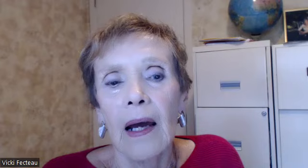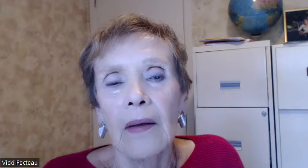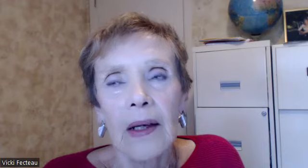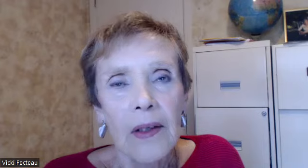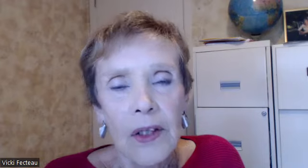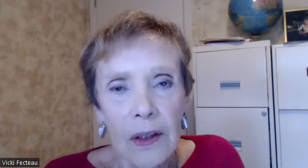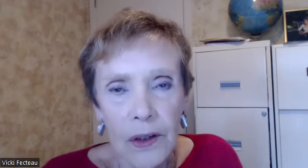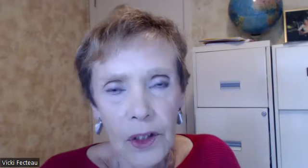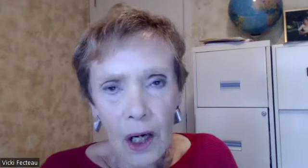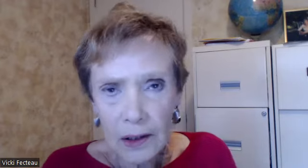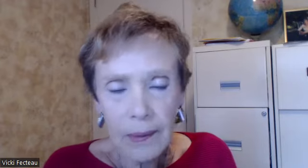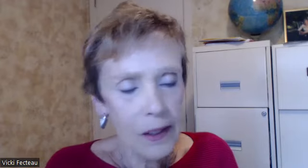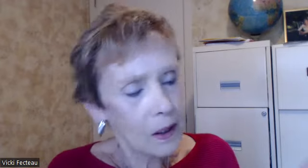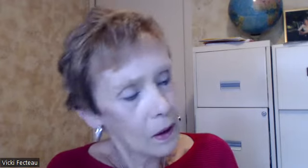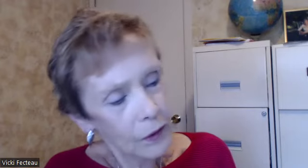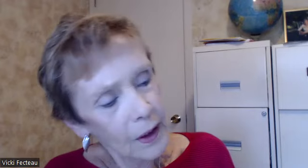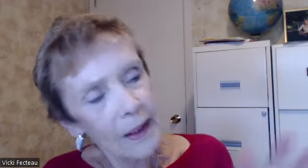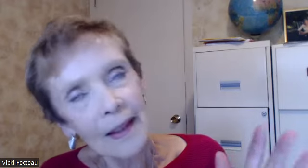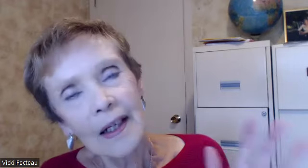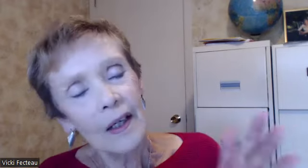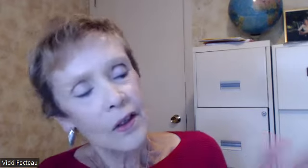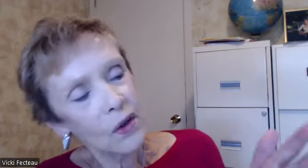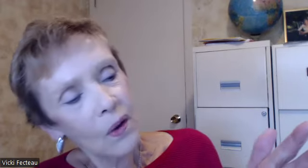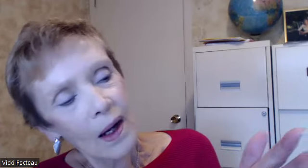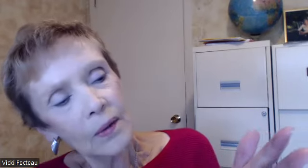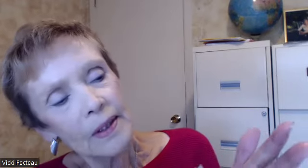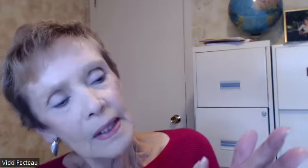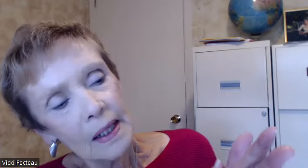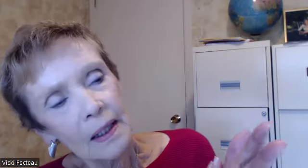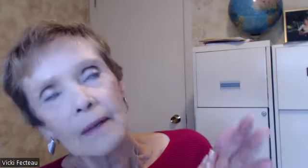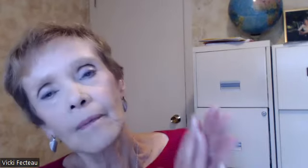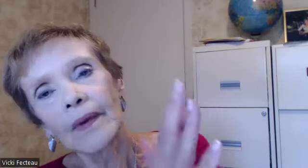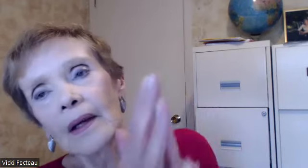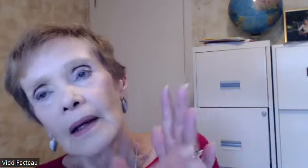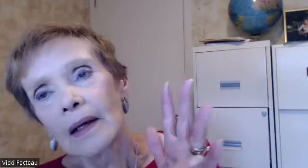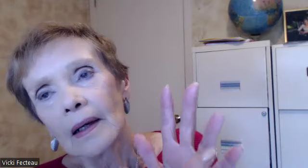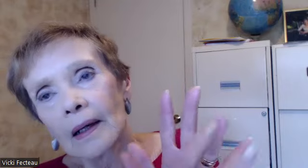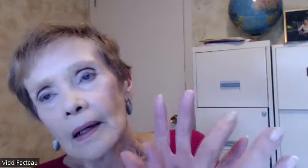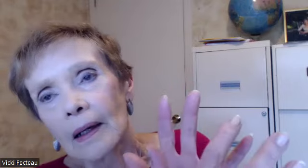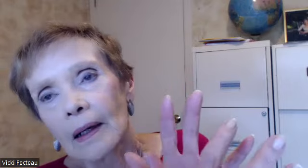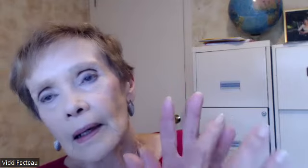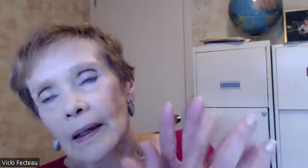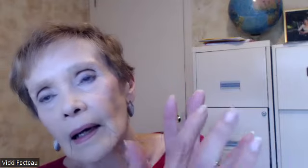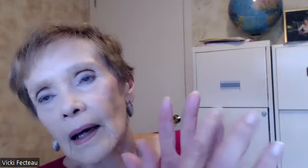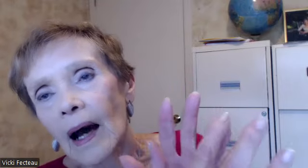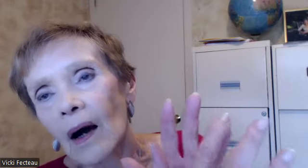And then I started to talk to myself. So I would say, like,